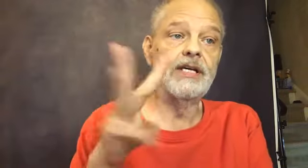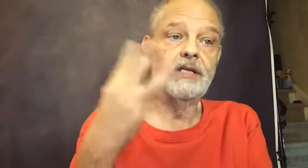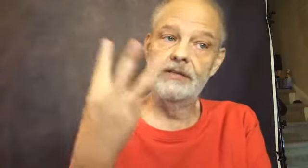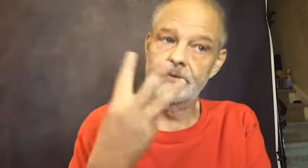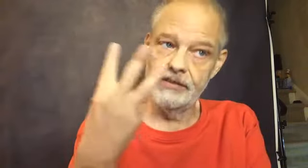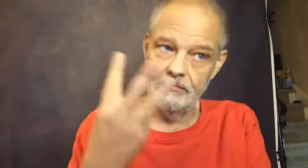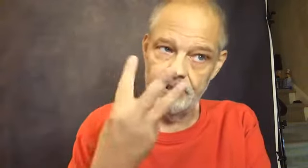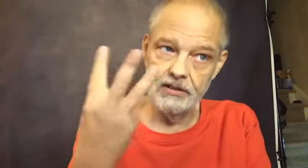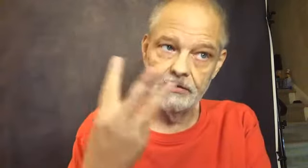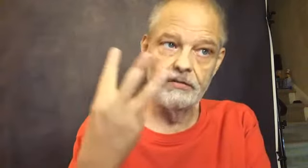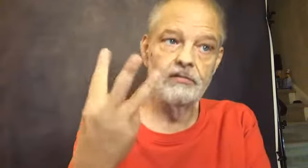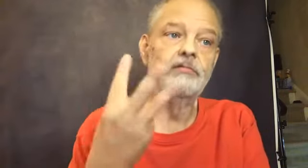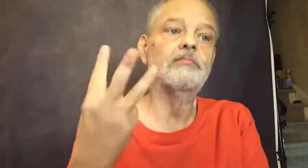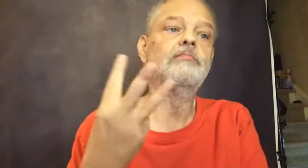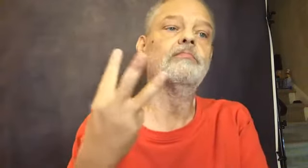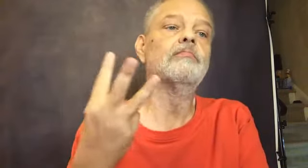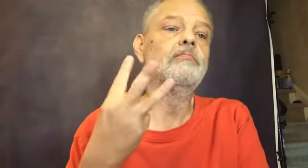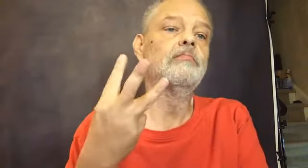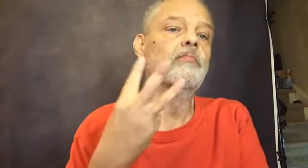Wednesday, same thing.